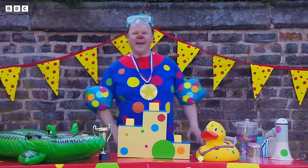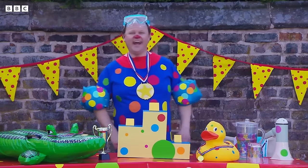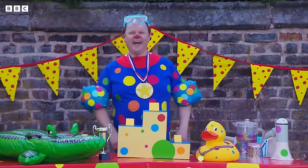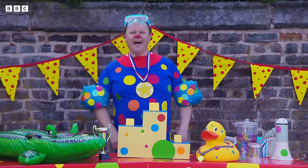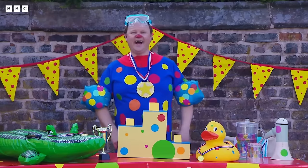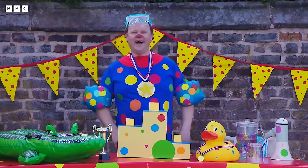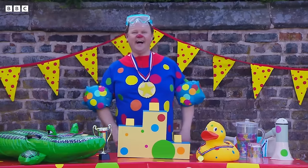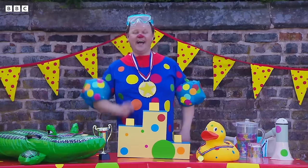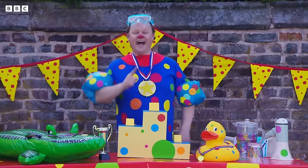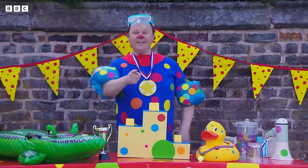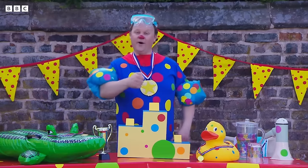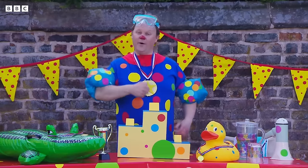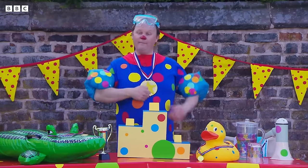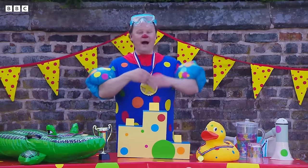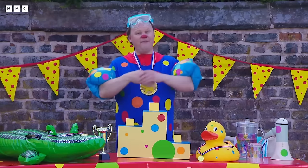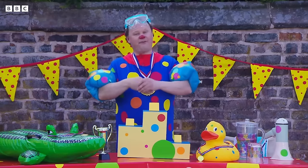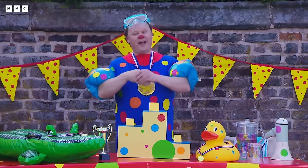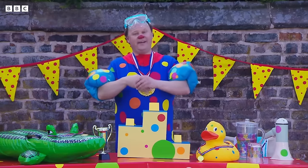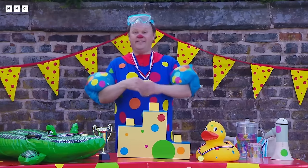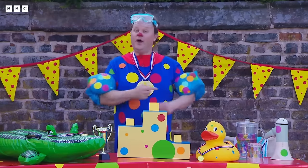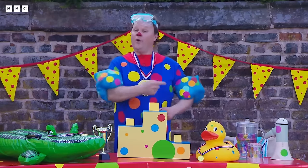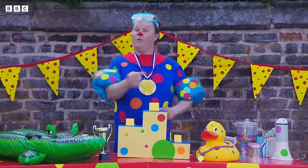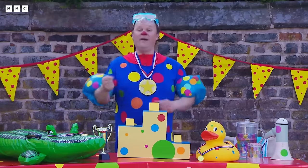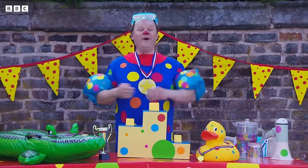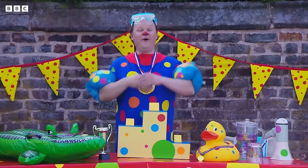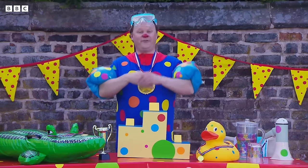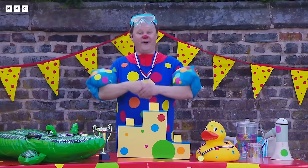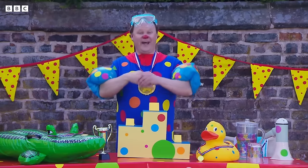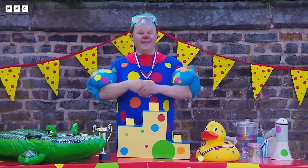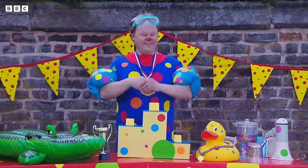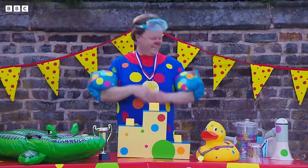You're our friend. And you're my friend. We're all friends.